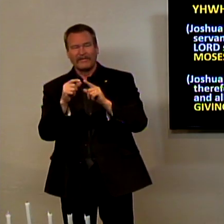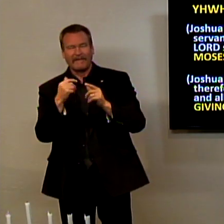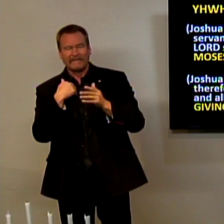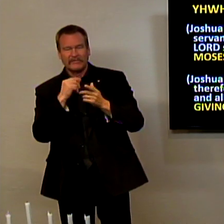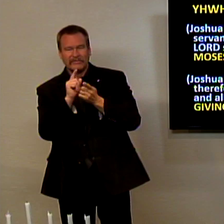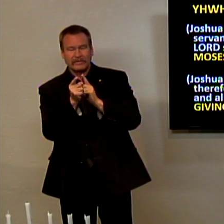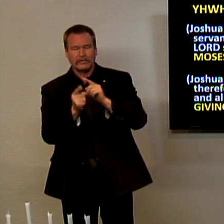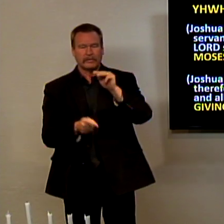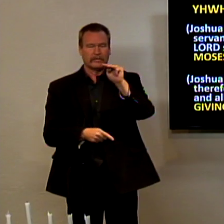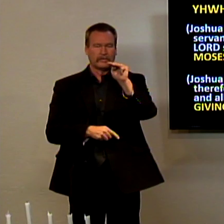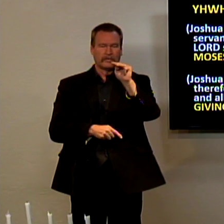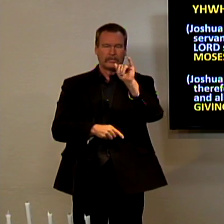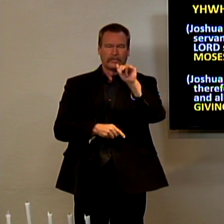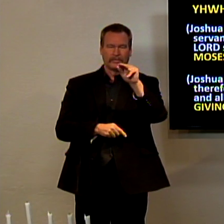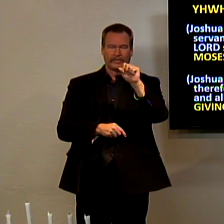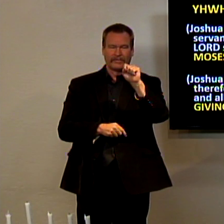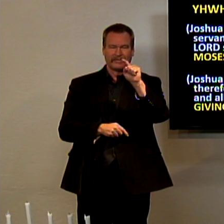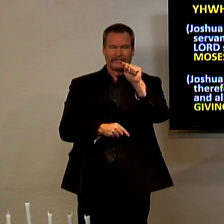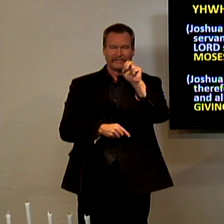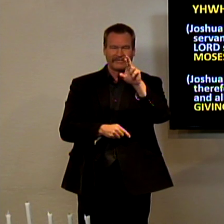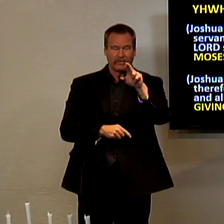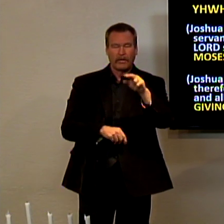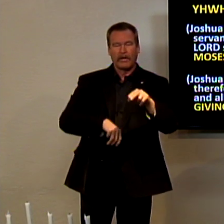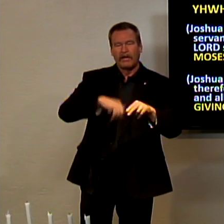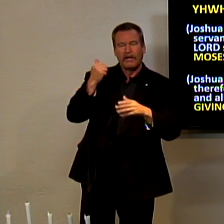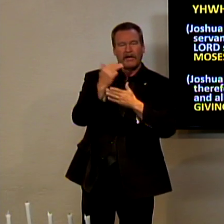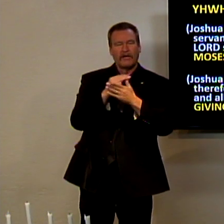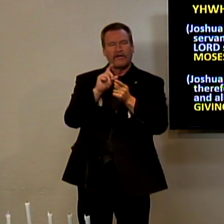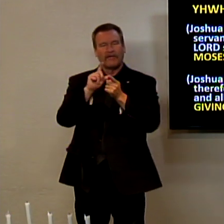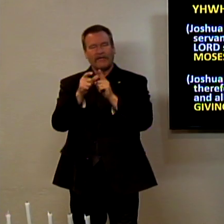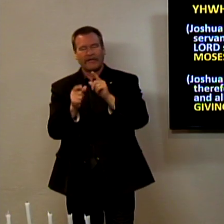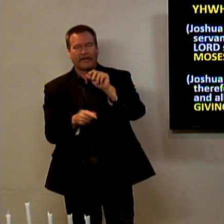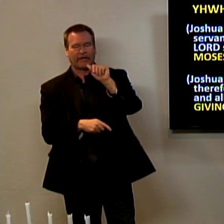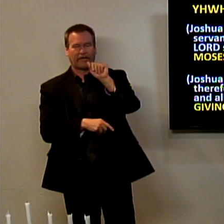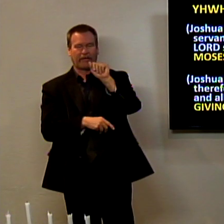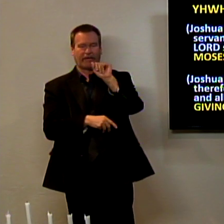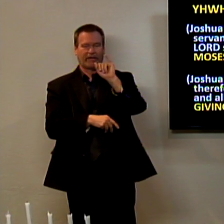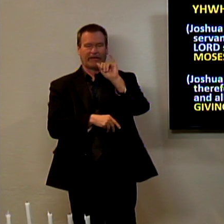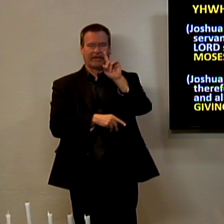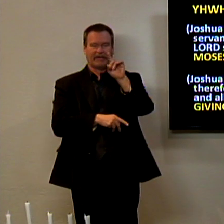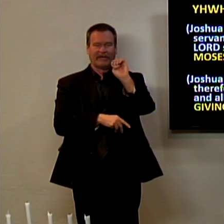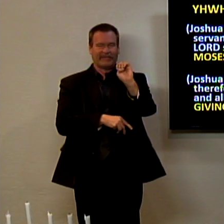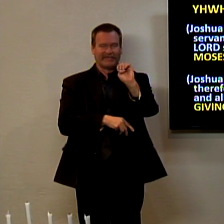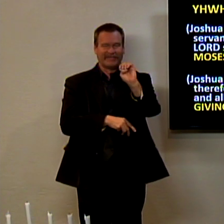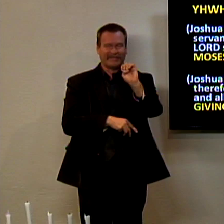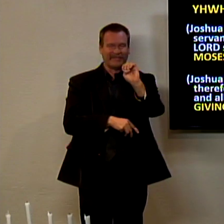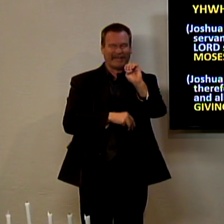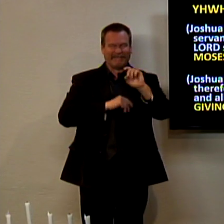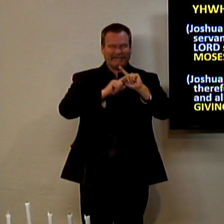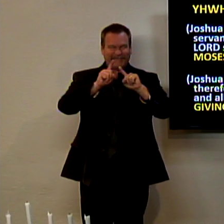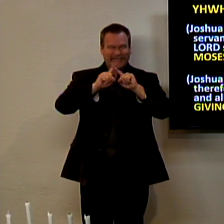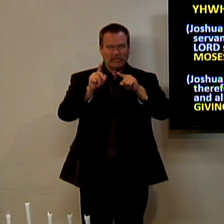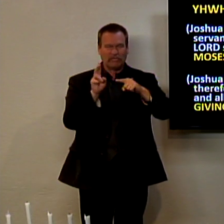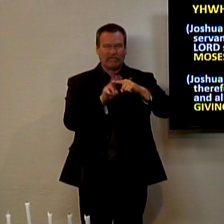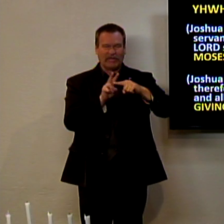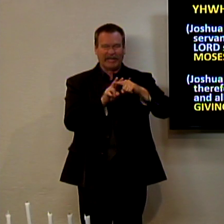An interesting word, another word that they have in translation is that we have a word, mentee, which